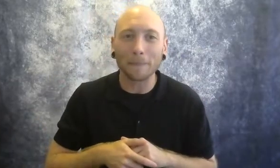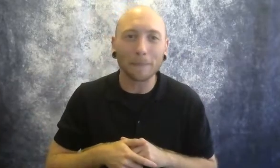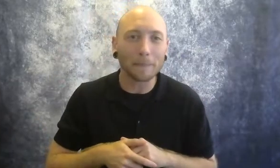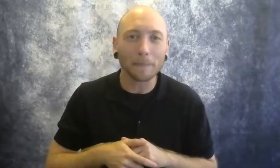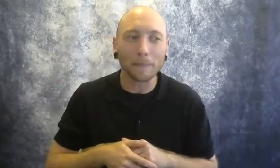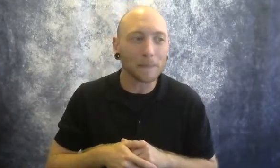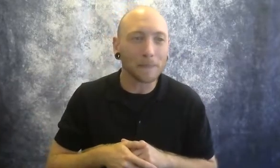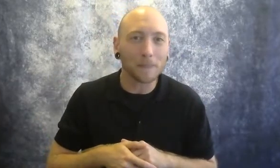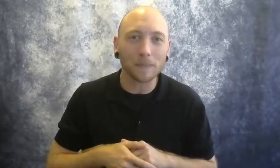here.